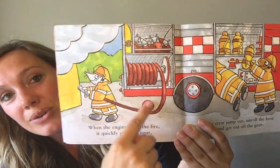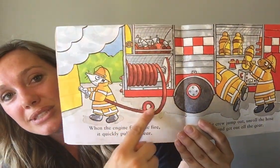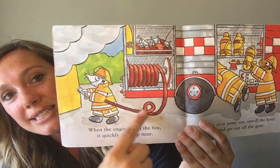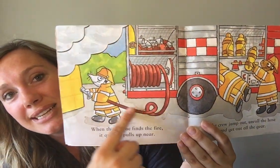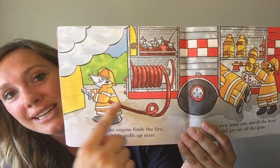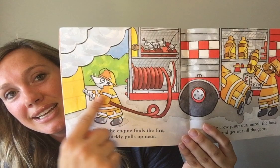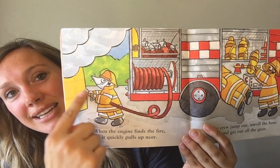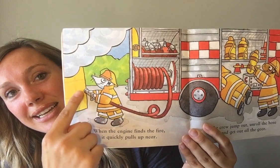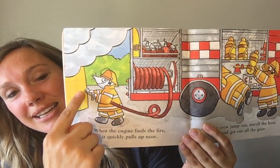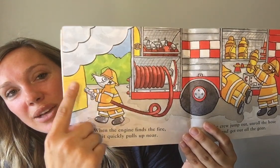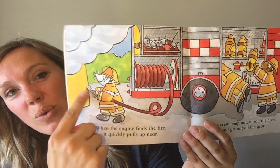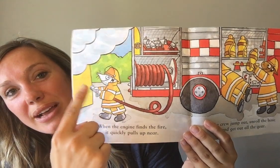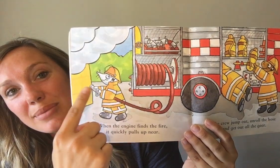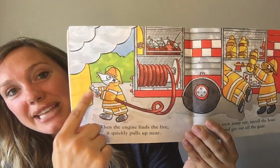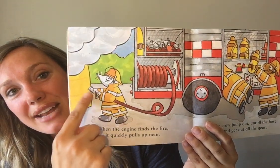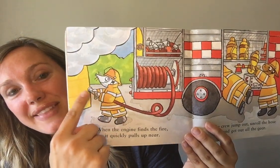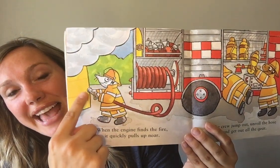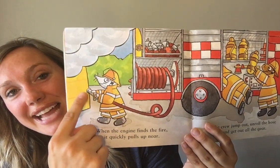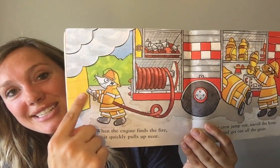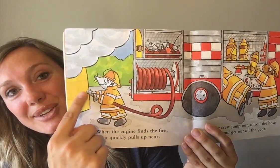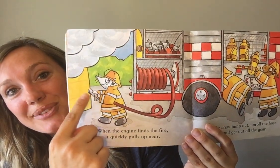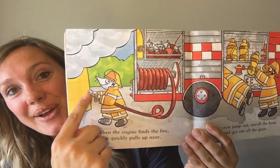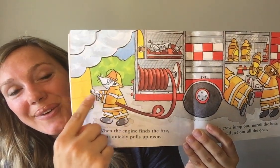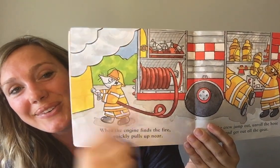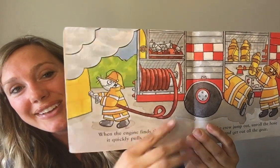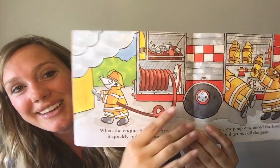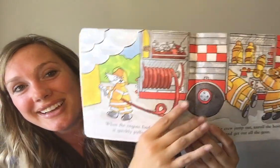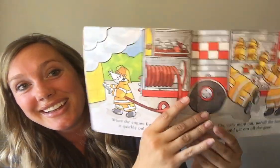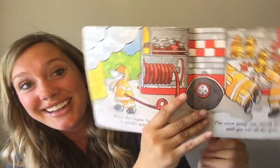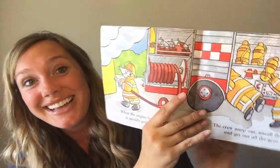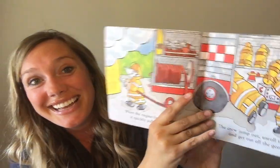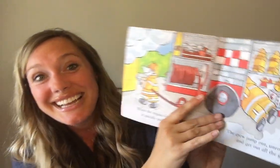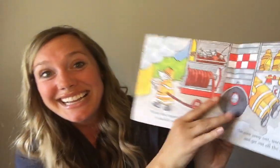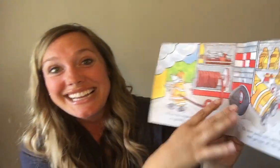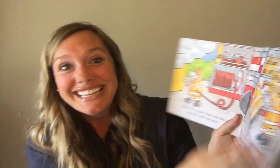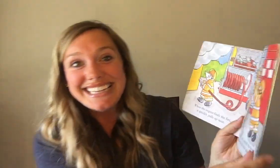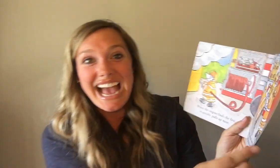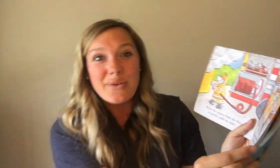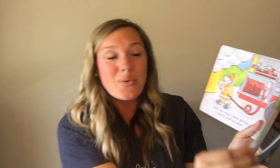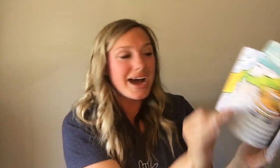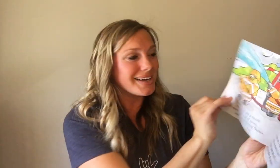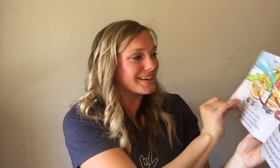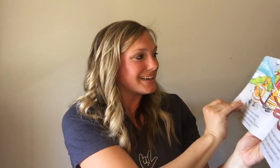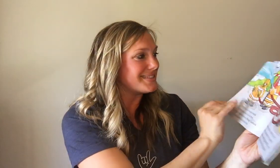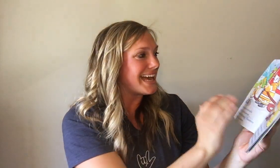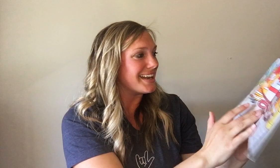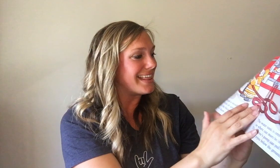hose. What comes out of that? Do you know? Yeah, water comes out of that.